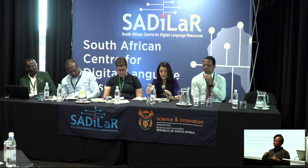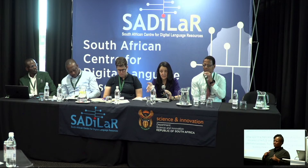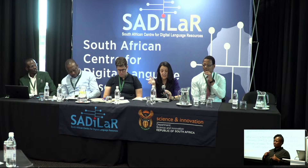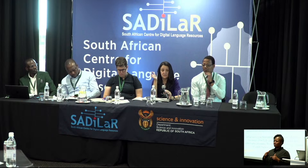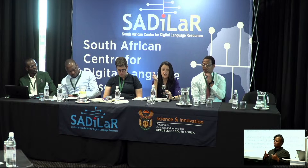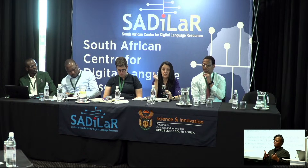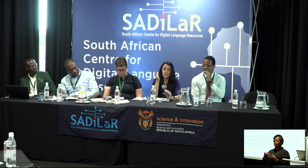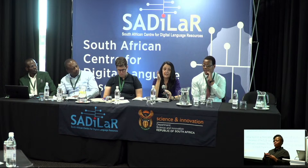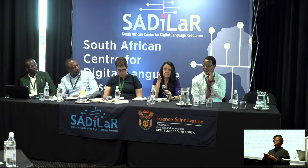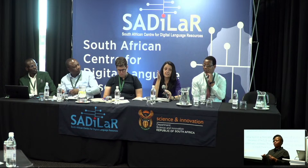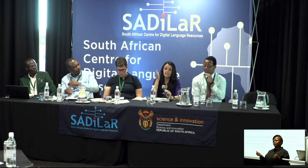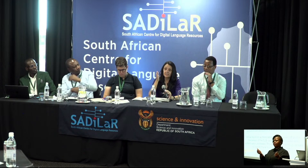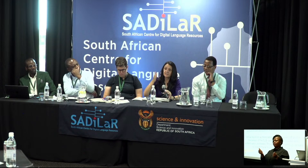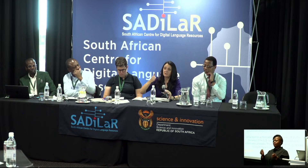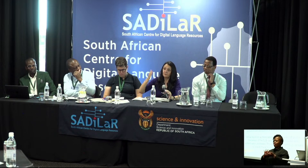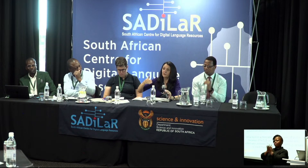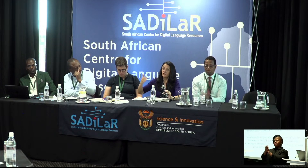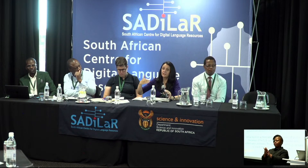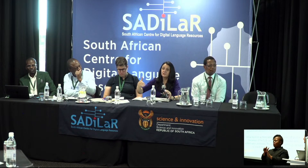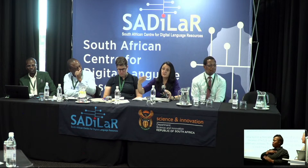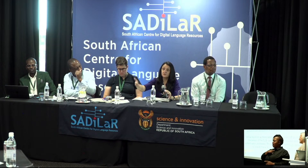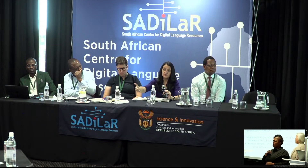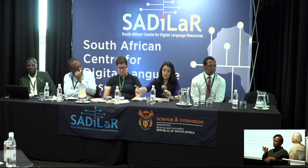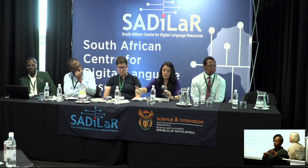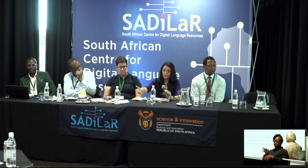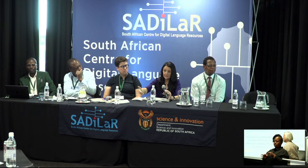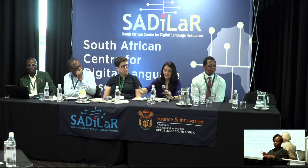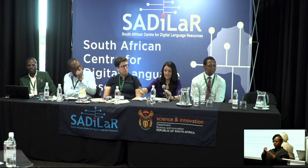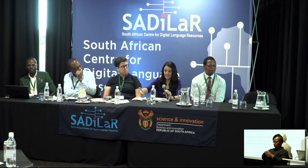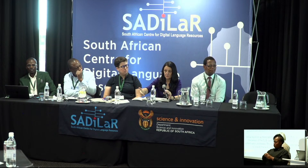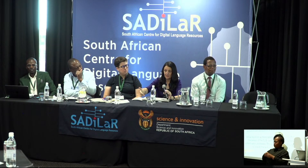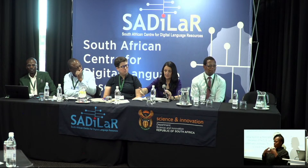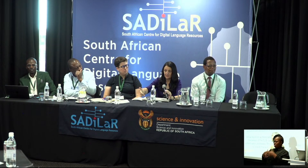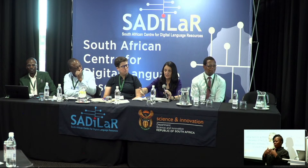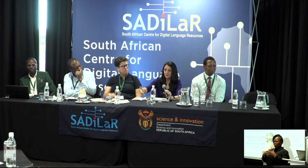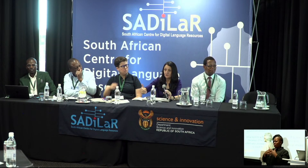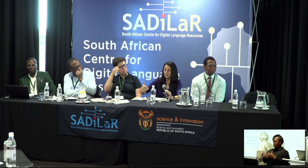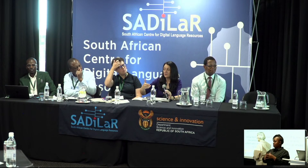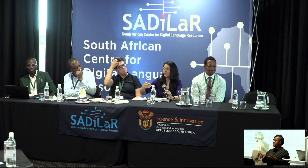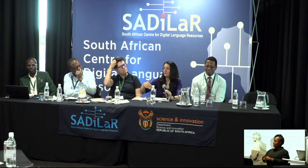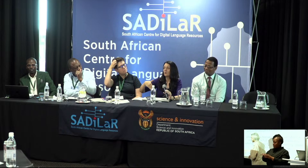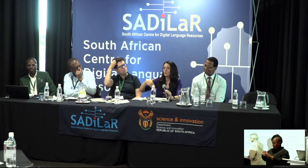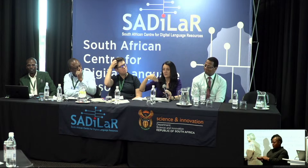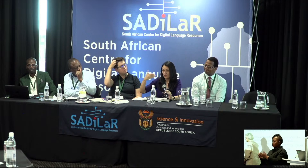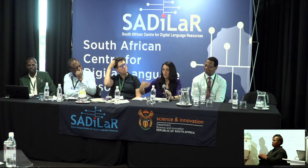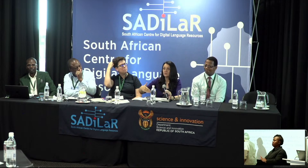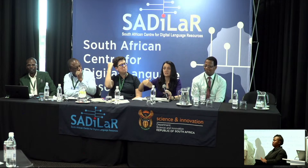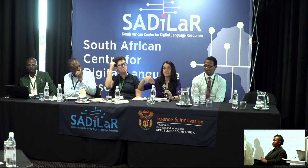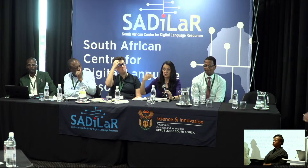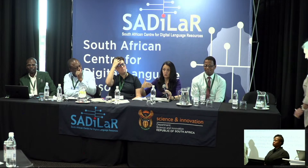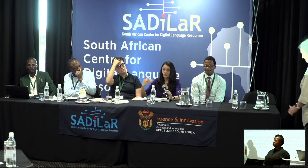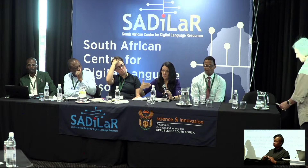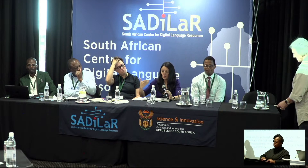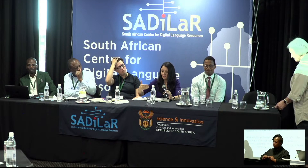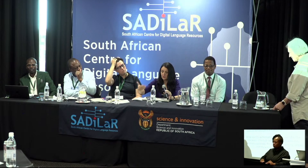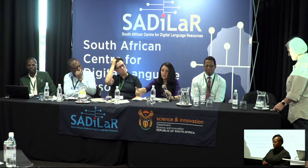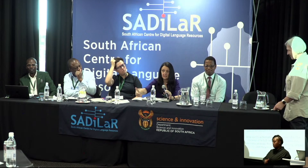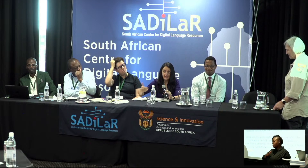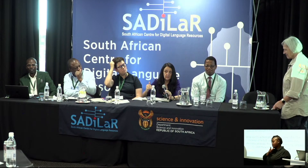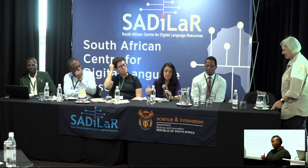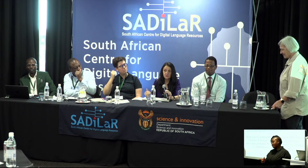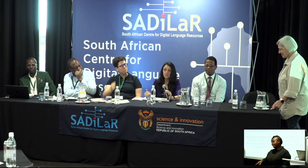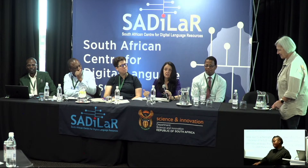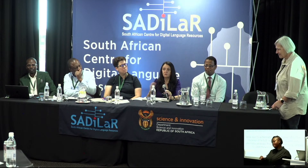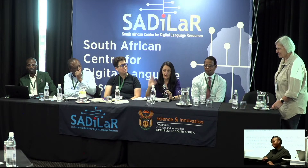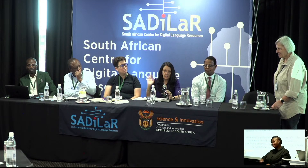politics. So, and this flowed into our communities as well. Children were told, you go and you